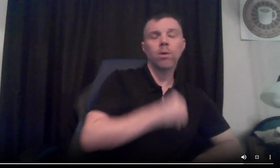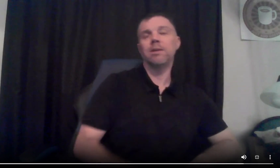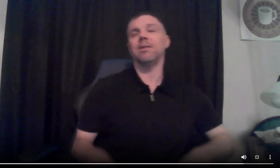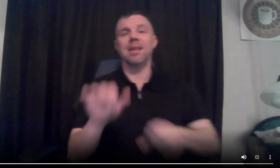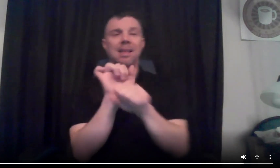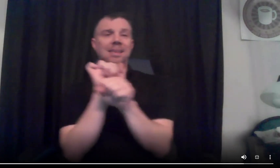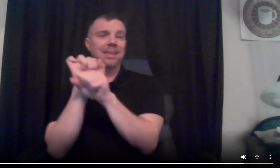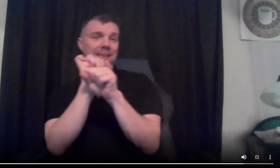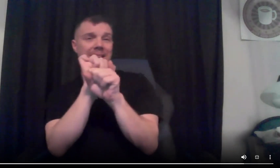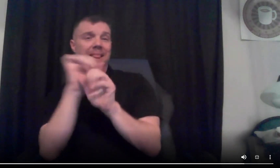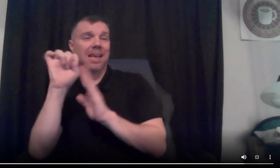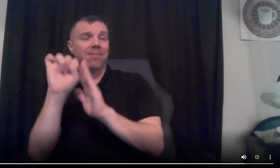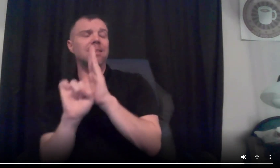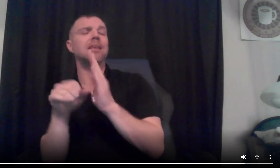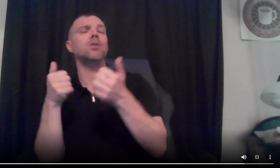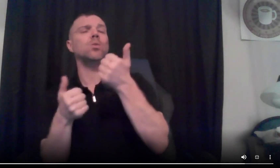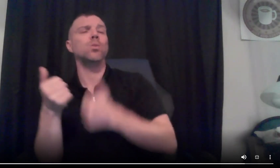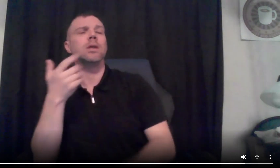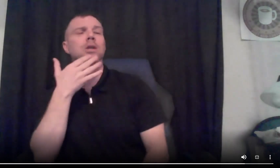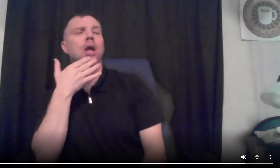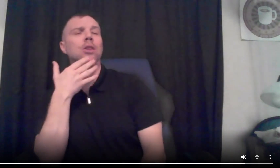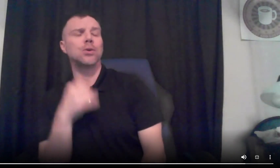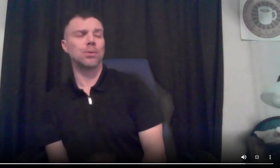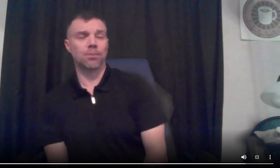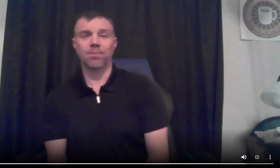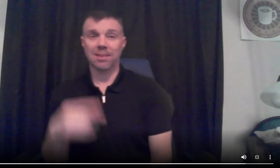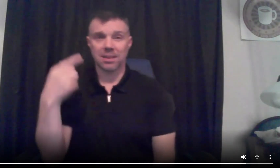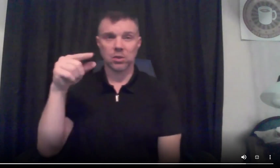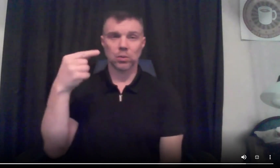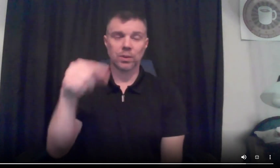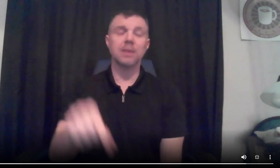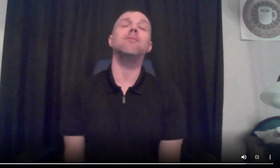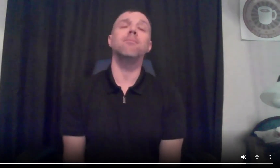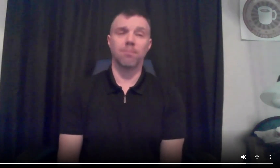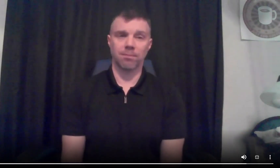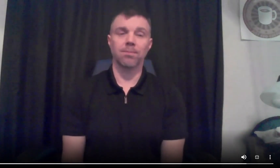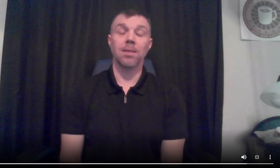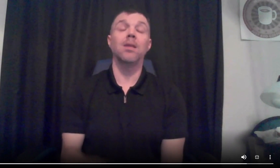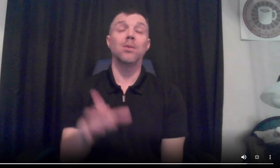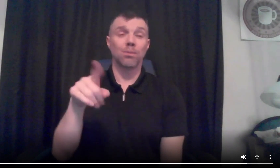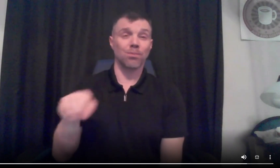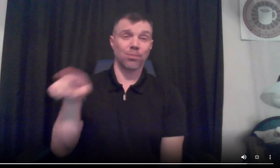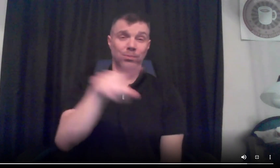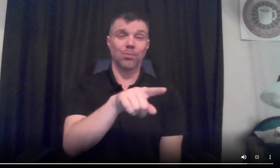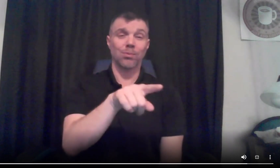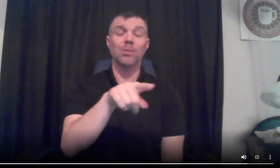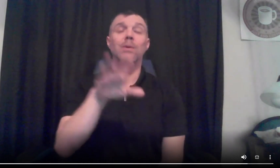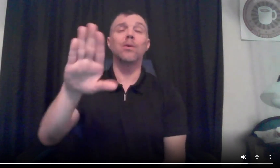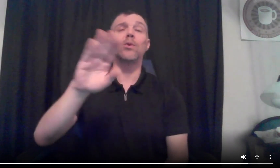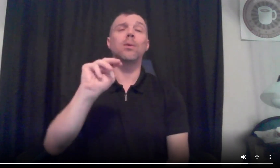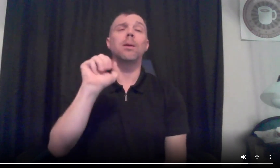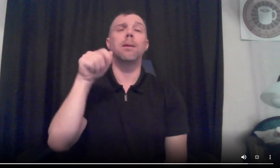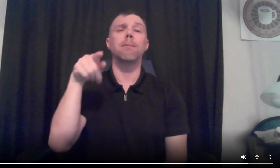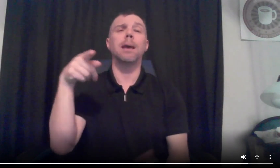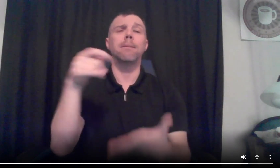on this page, you'll notice that the states are different colored, right? You have the states that are free and then the states that own slaves,